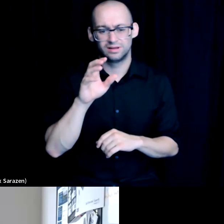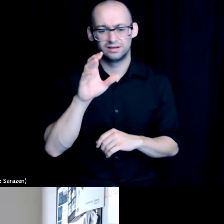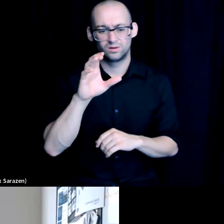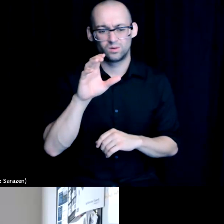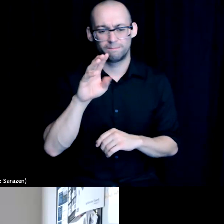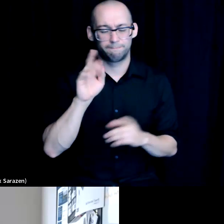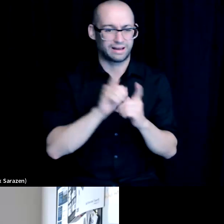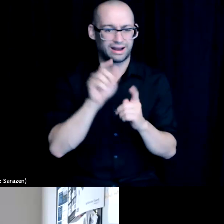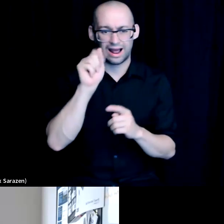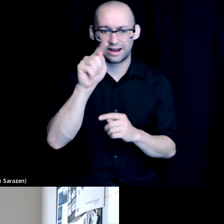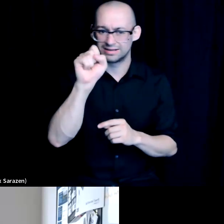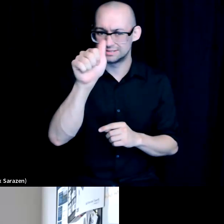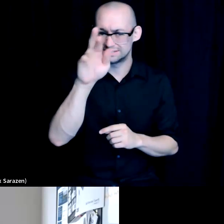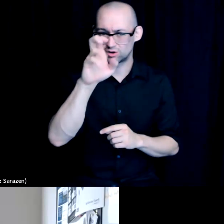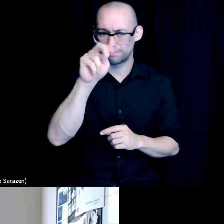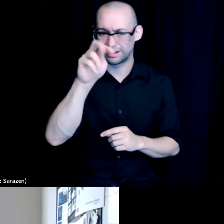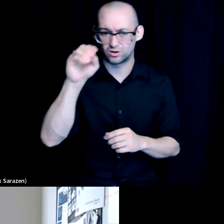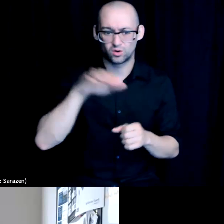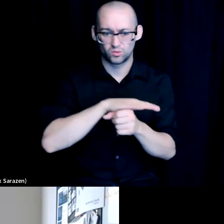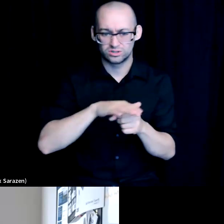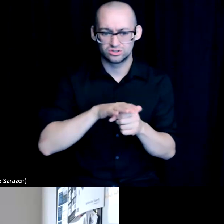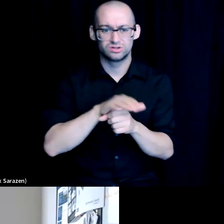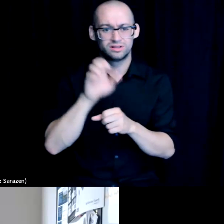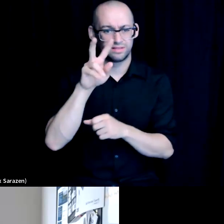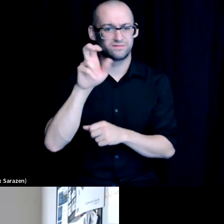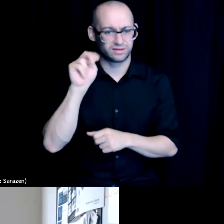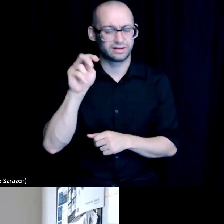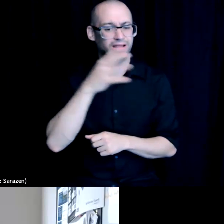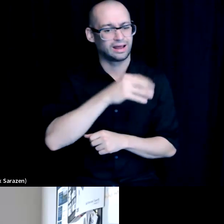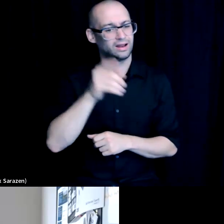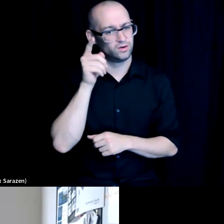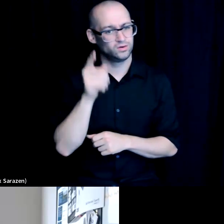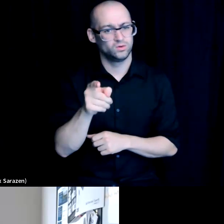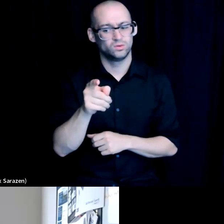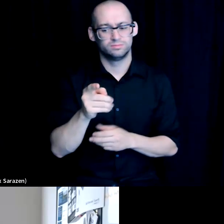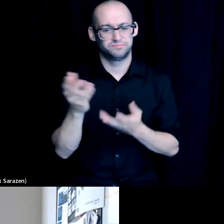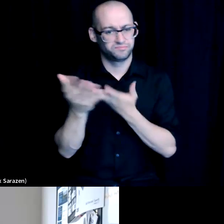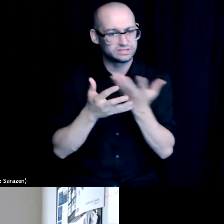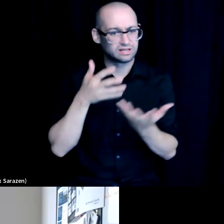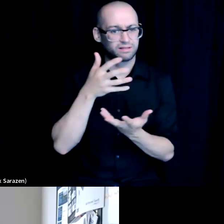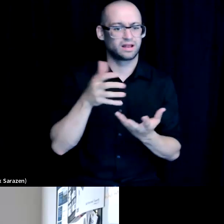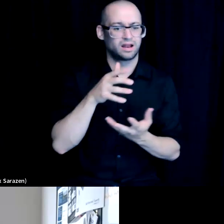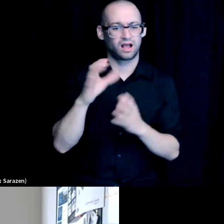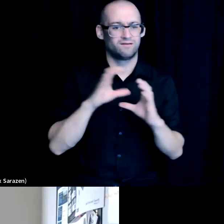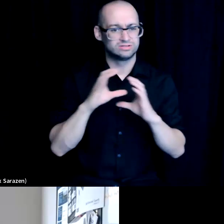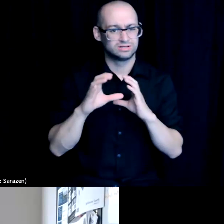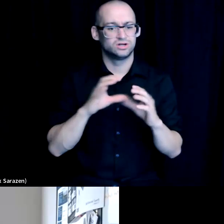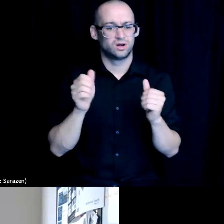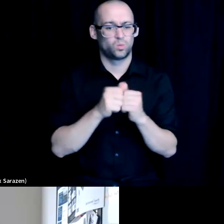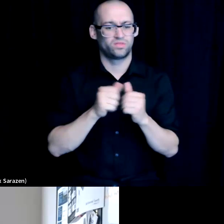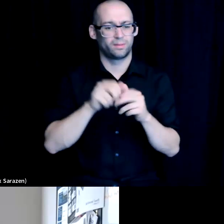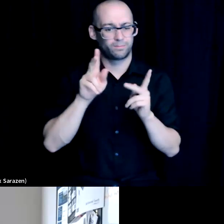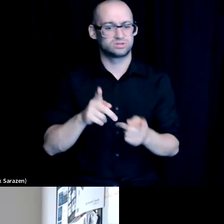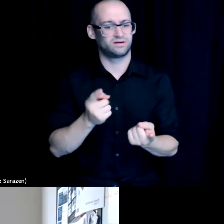event, and you facilitated a conversation with someone who came